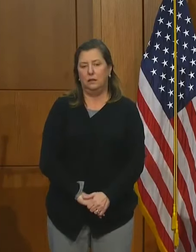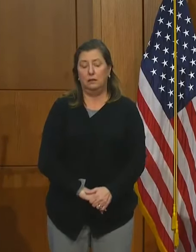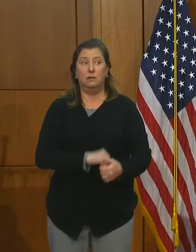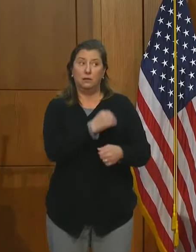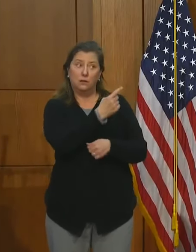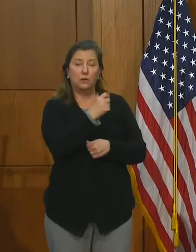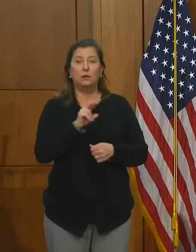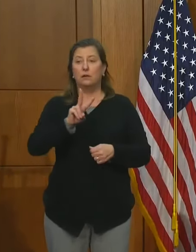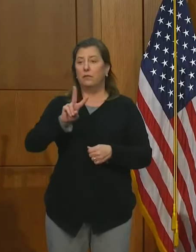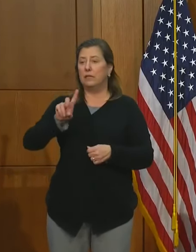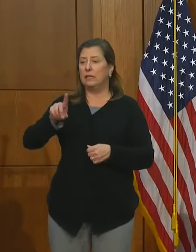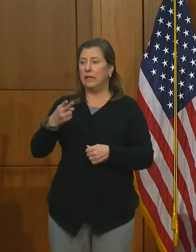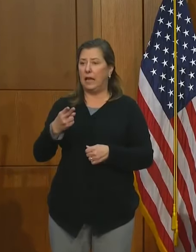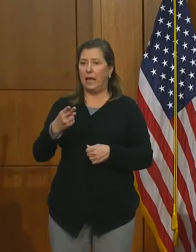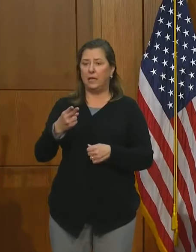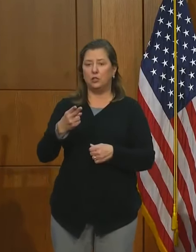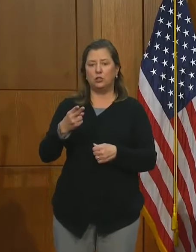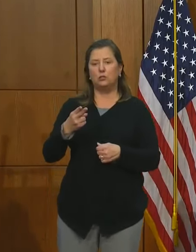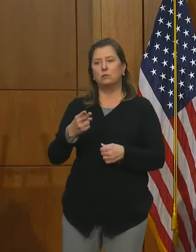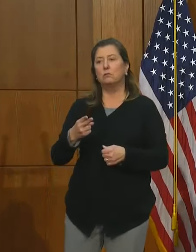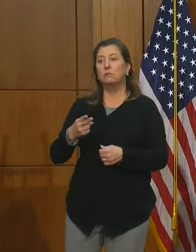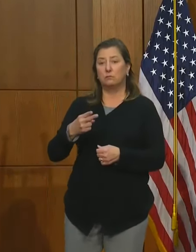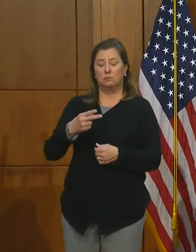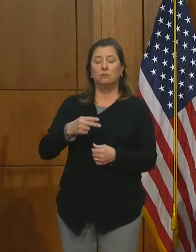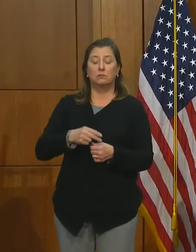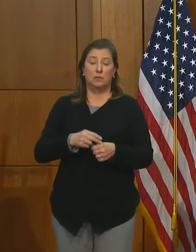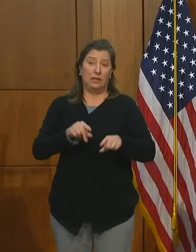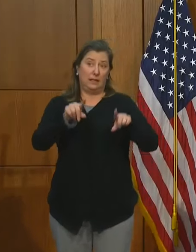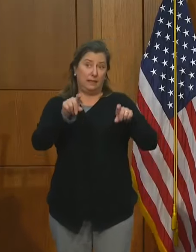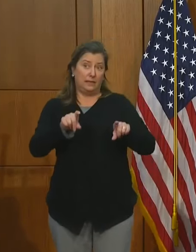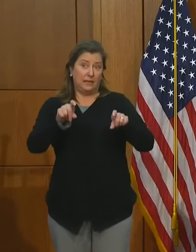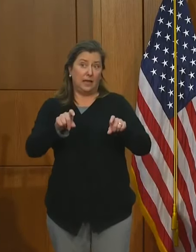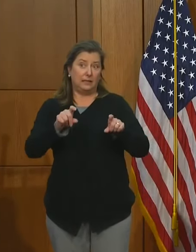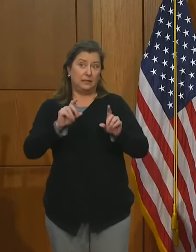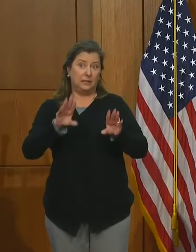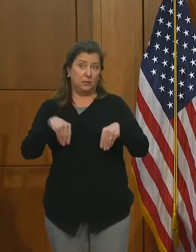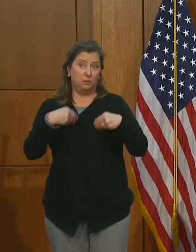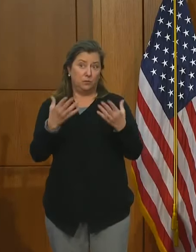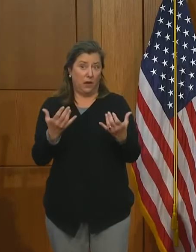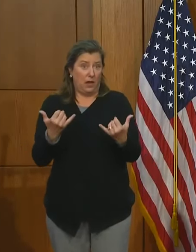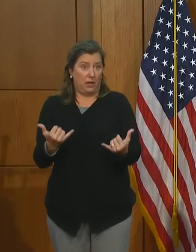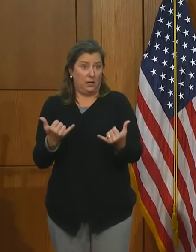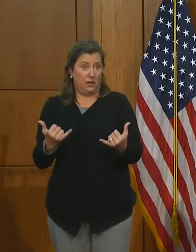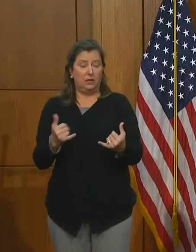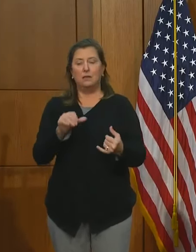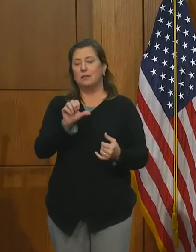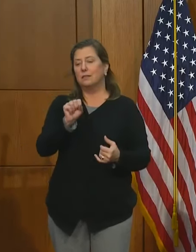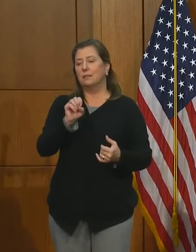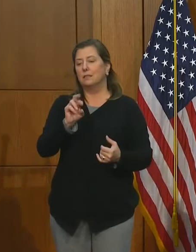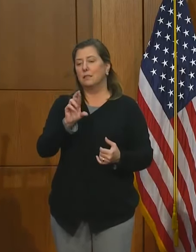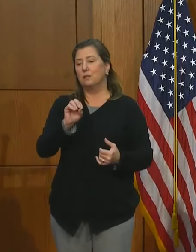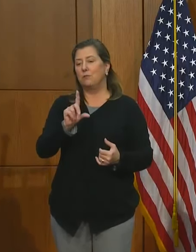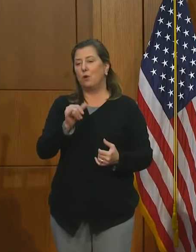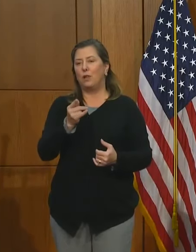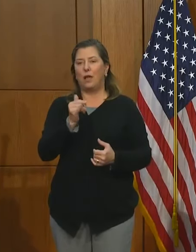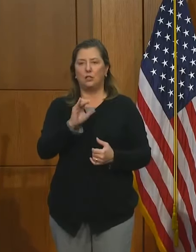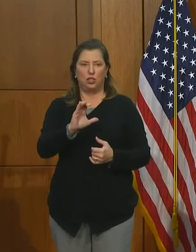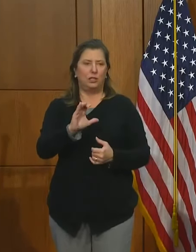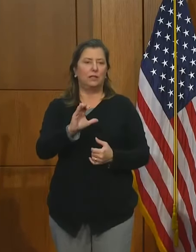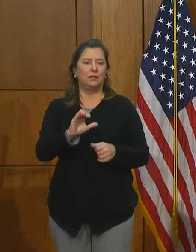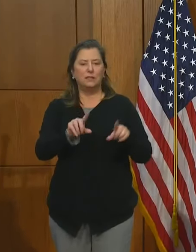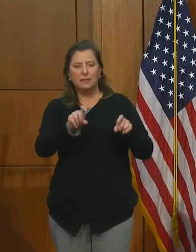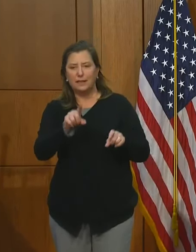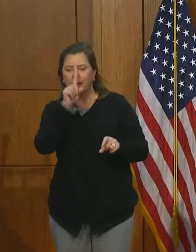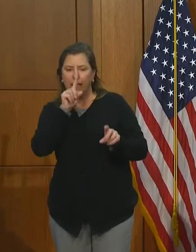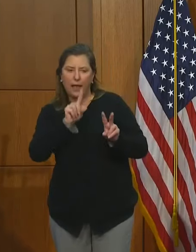of Health counts among the tests that are performed here, the serologic test that